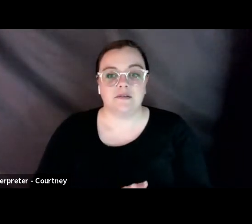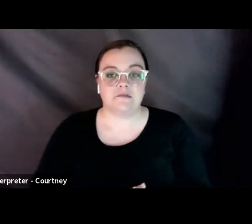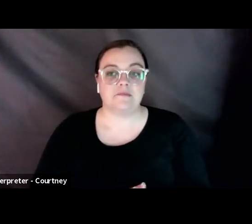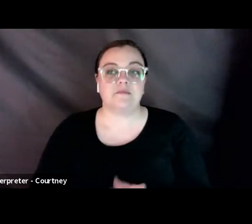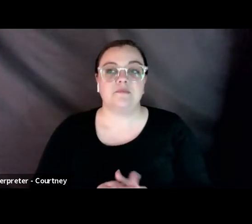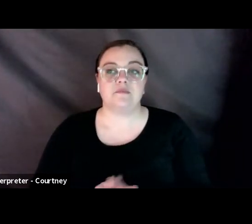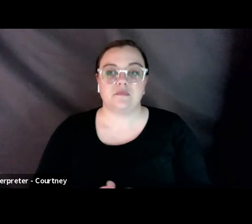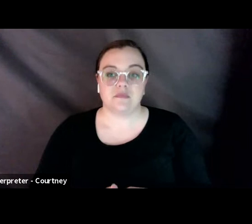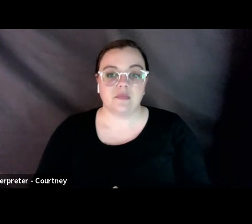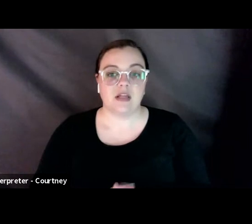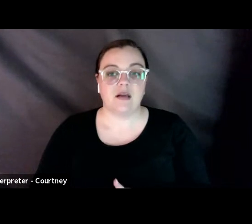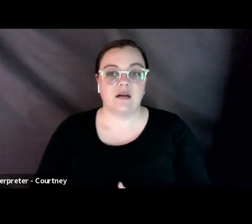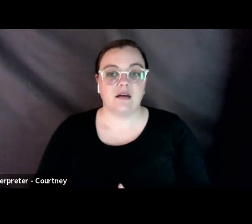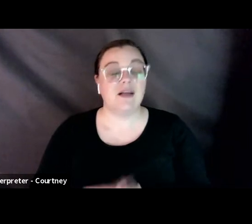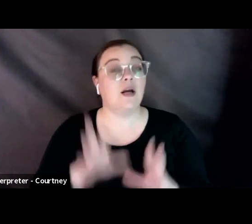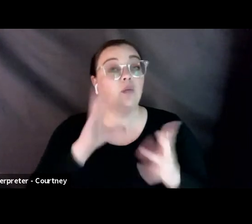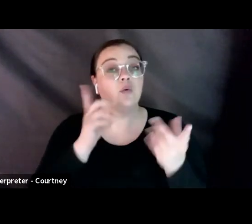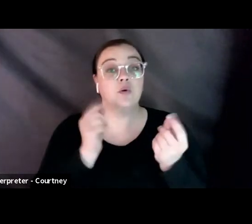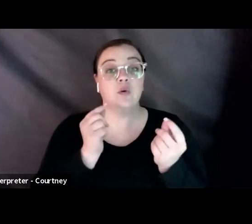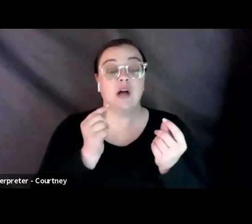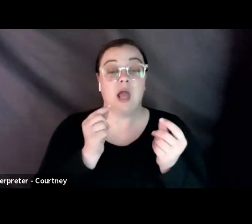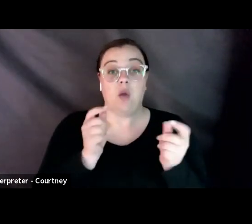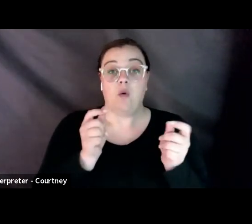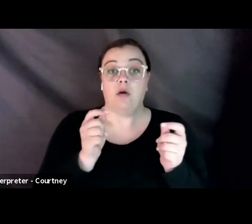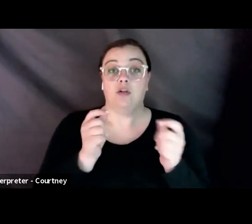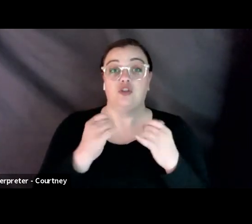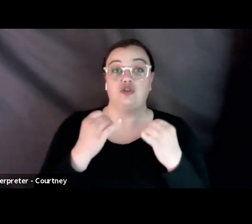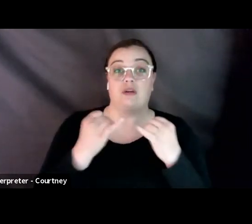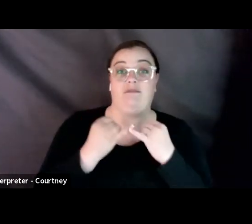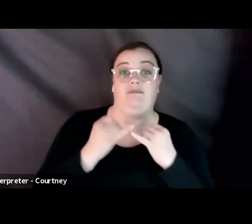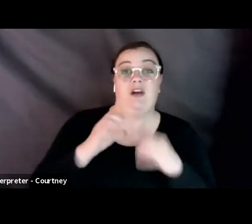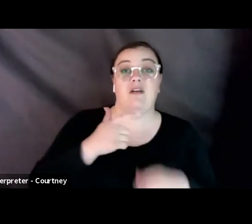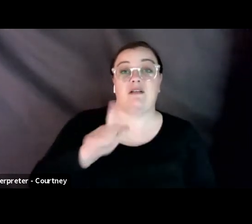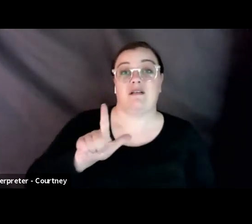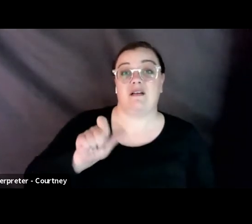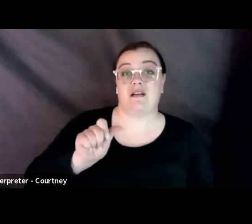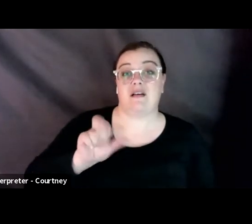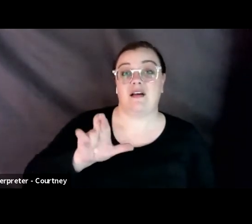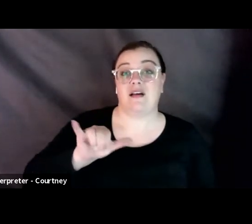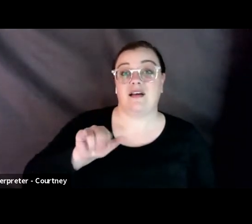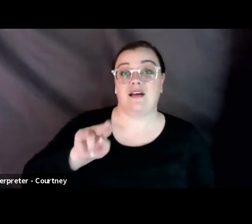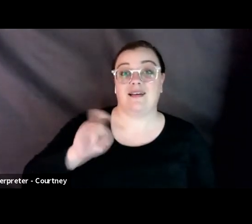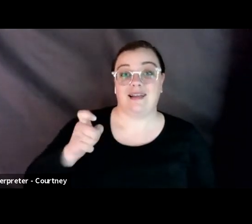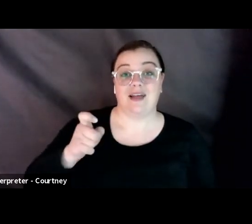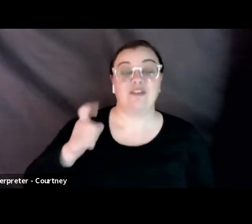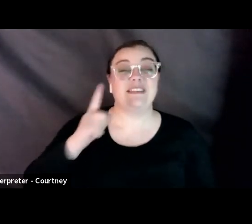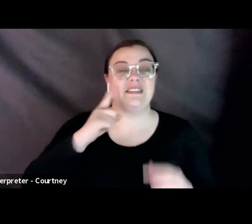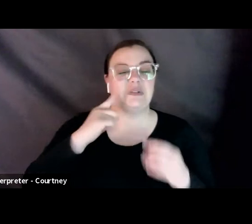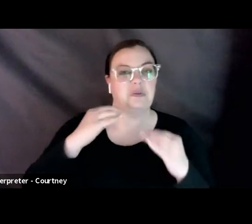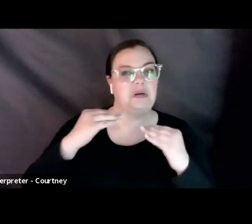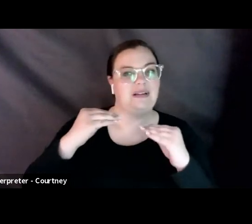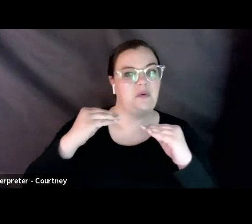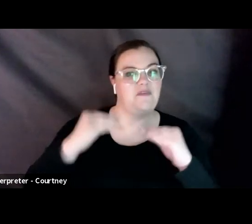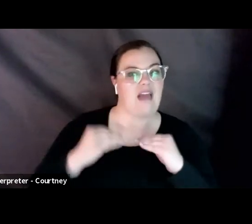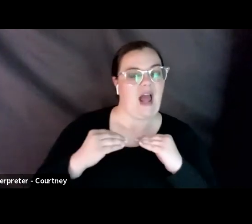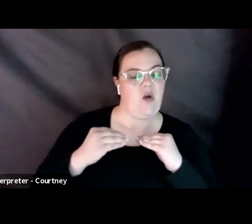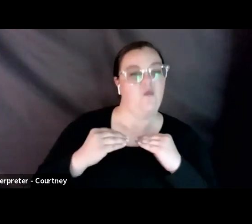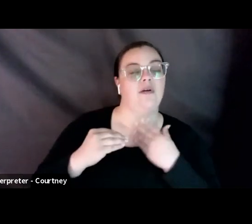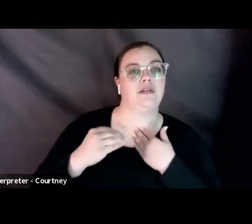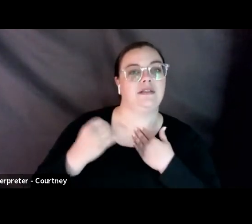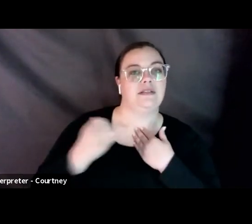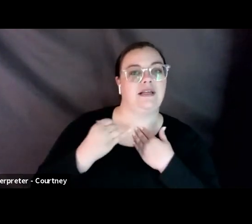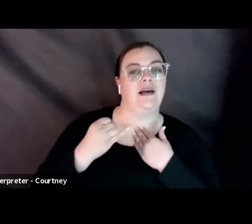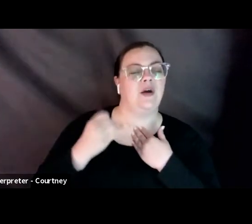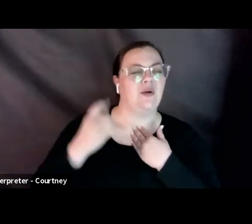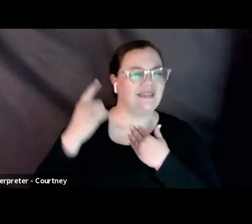impose your larynx down a little bit so that you don't start to squeeze at the top. This is a funny sound and it's a temporary sound. I don't want you to